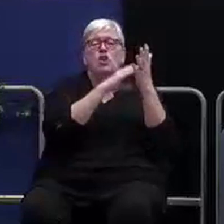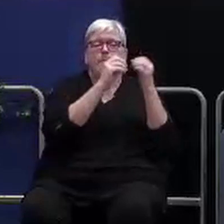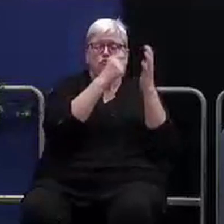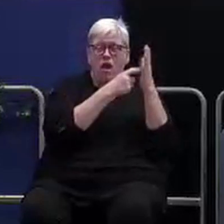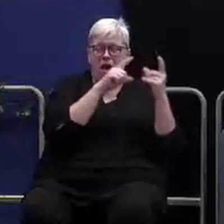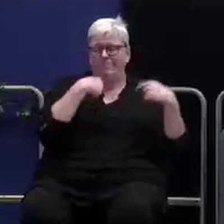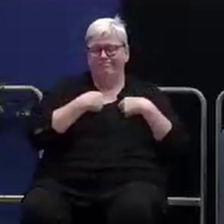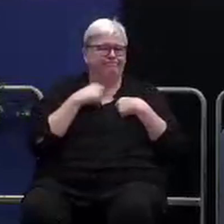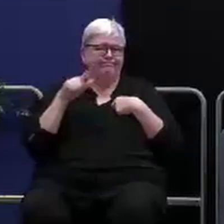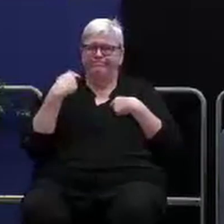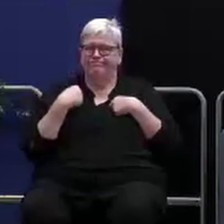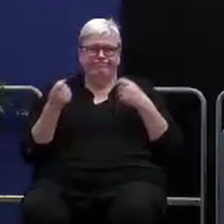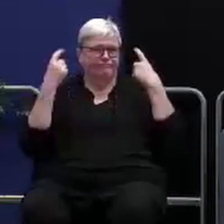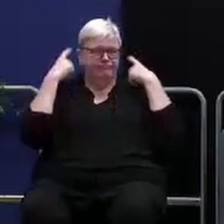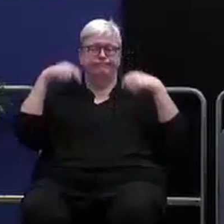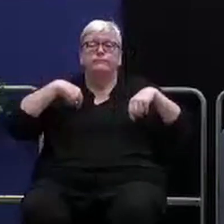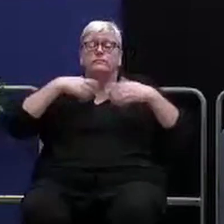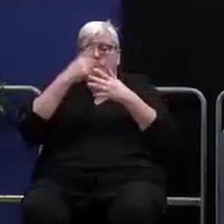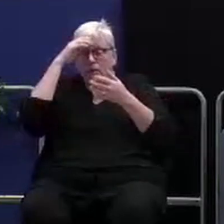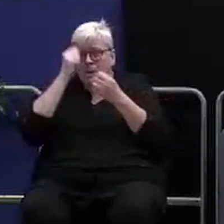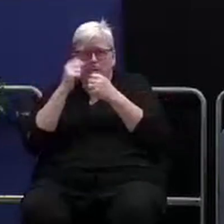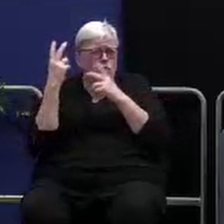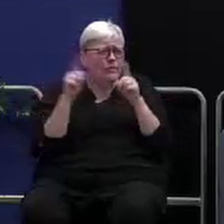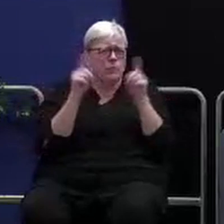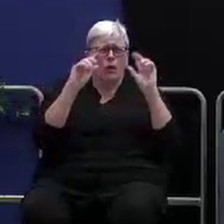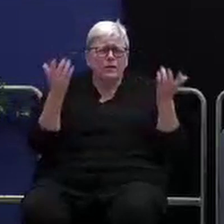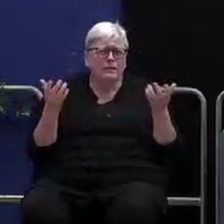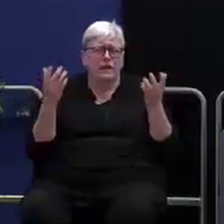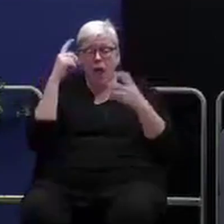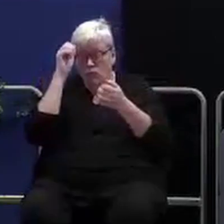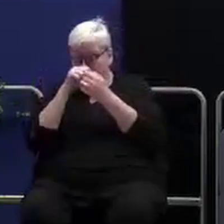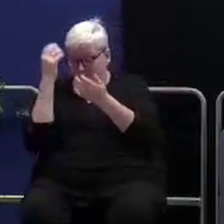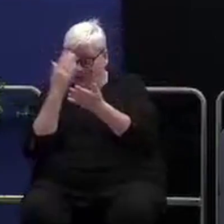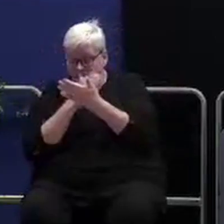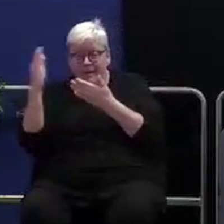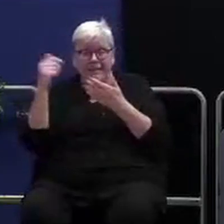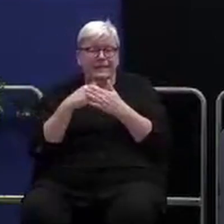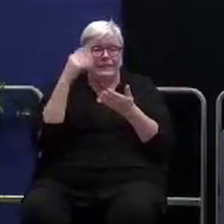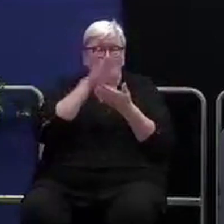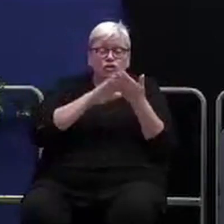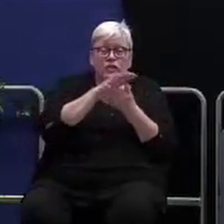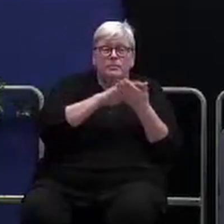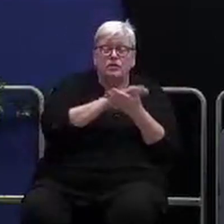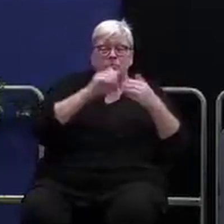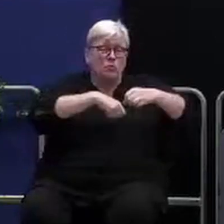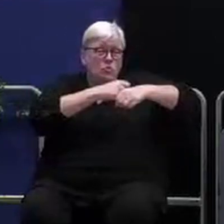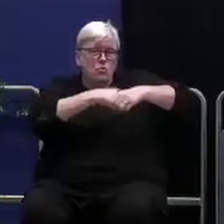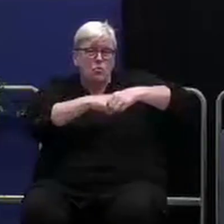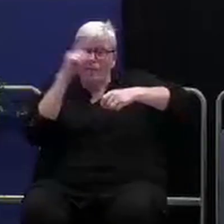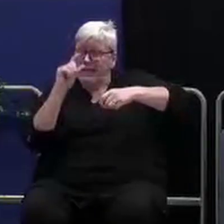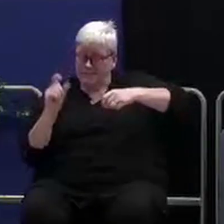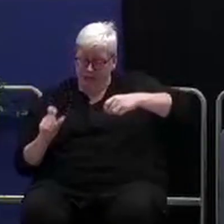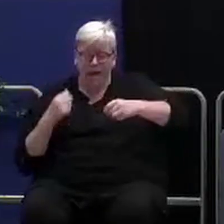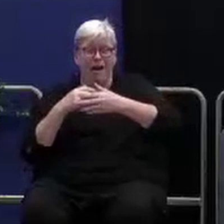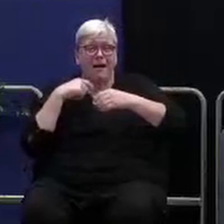could ever master. I cannot recall what he looked like, but remember vividly a description of him standing over the stove cooking pasta, the sauce running